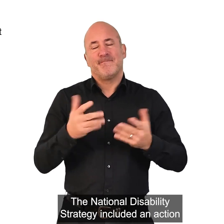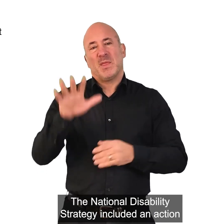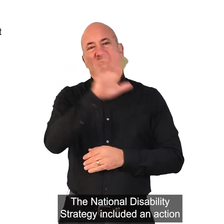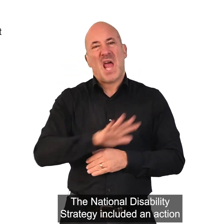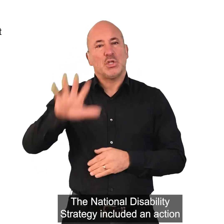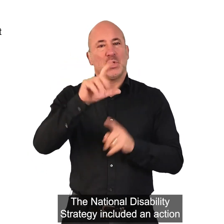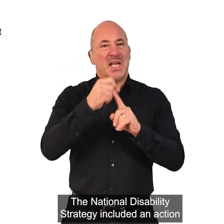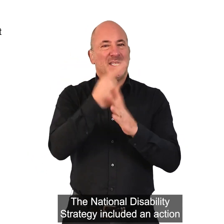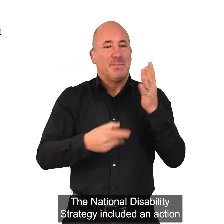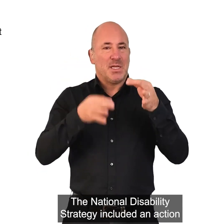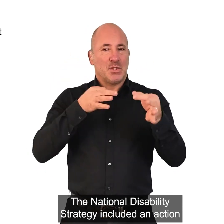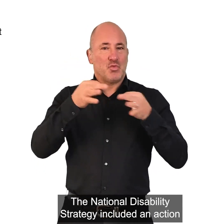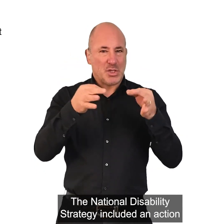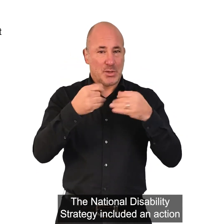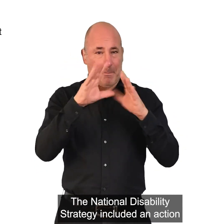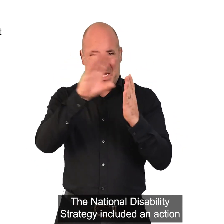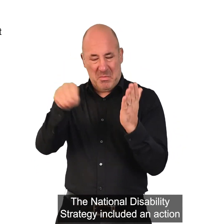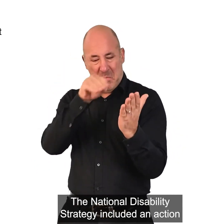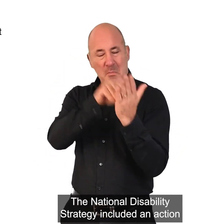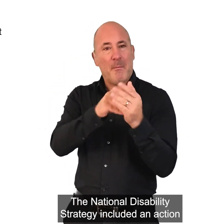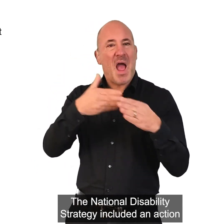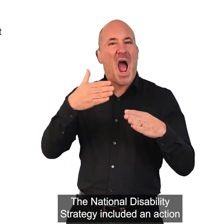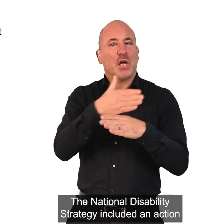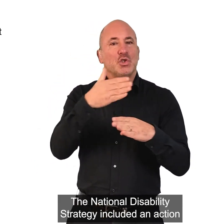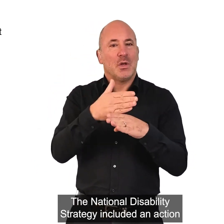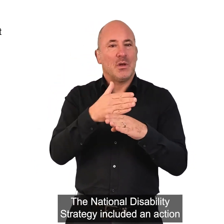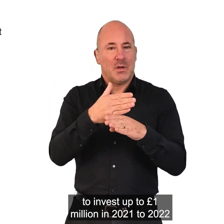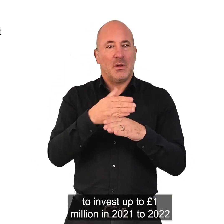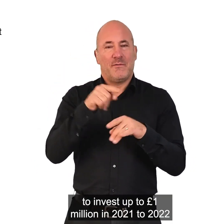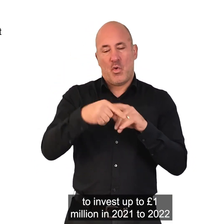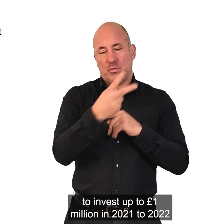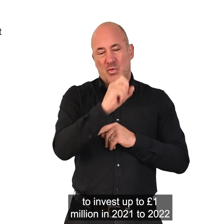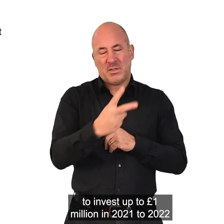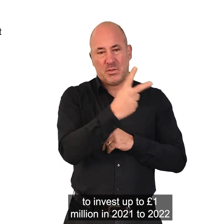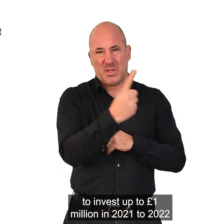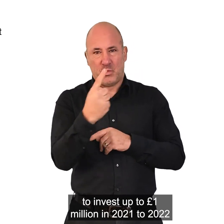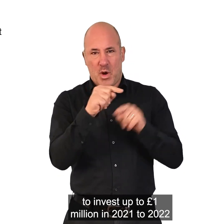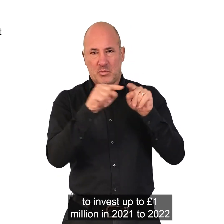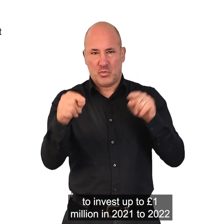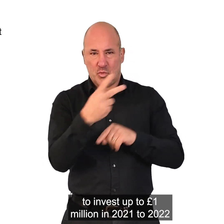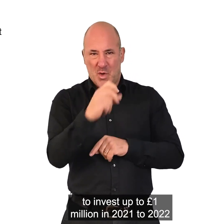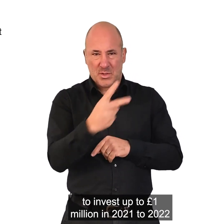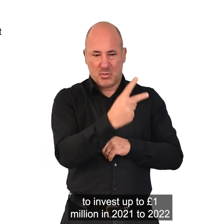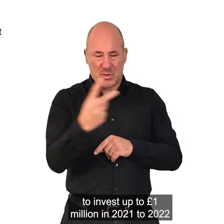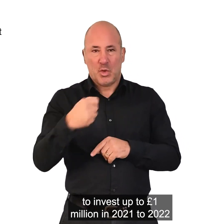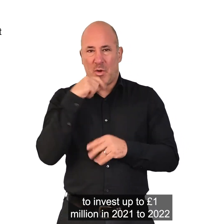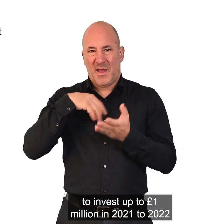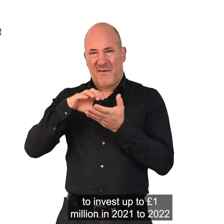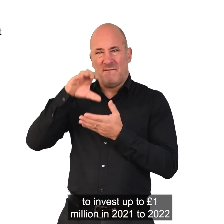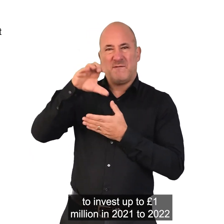The National Disability Strategy included an action to invest up to £1 million in